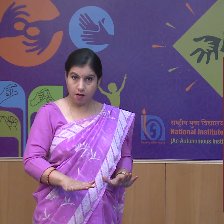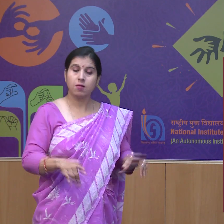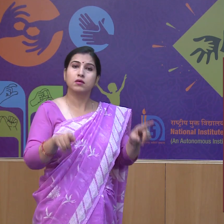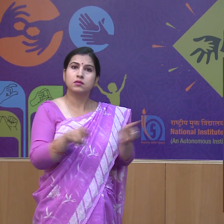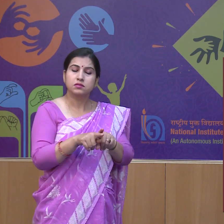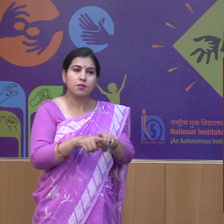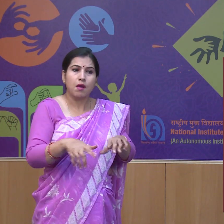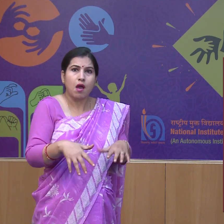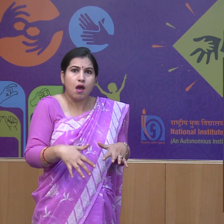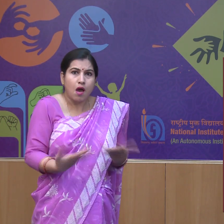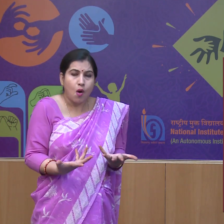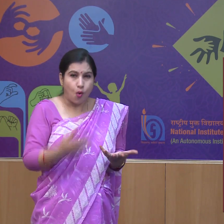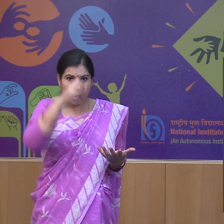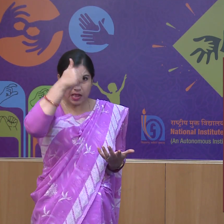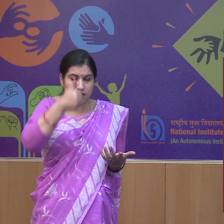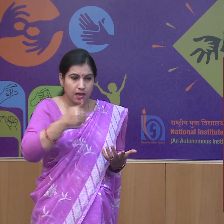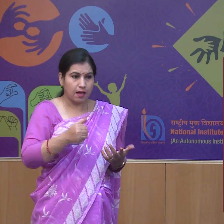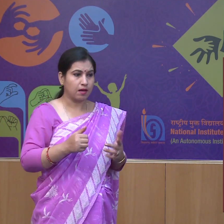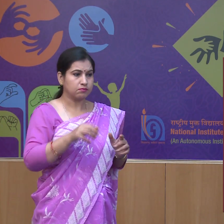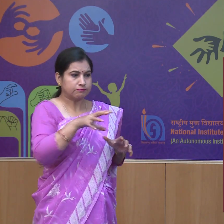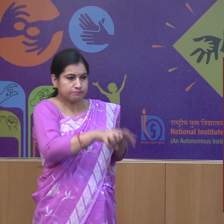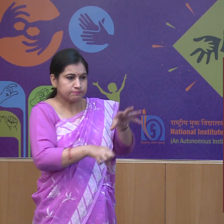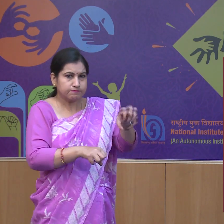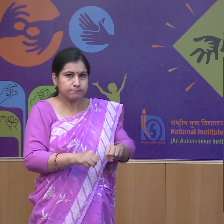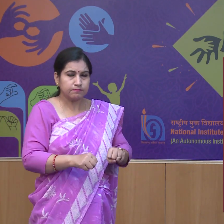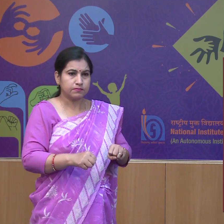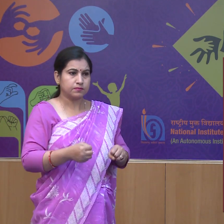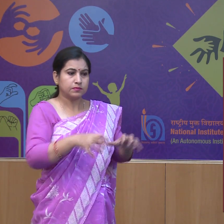and the process of India's colonization.